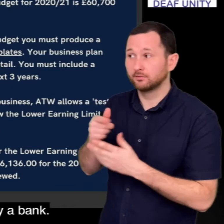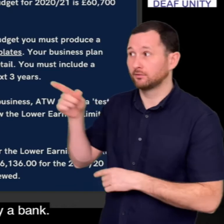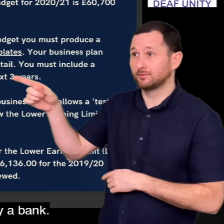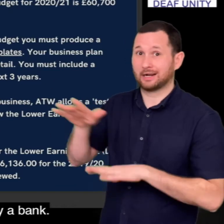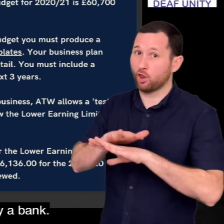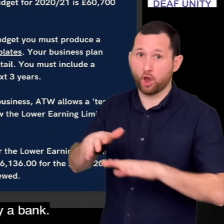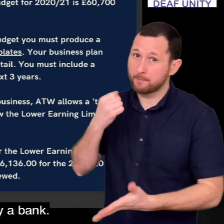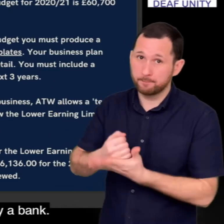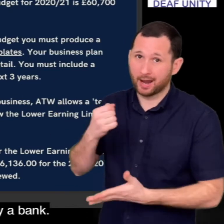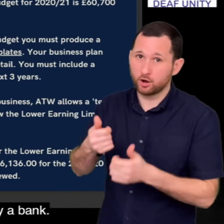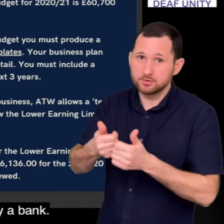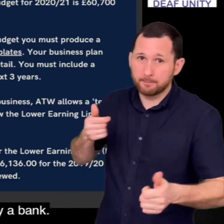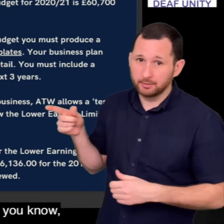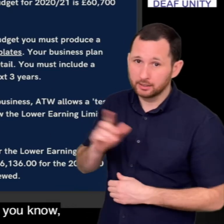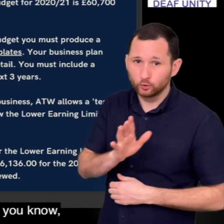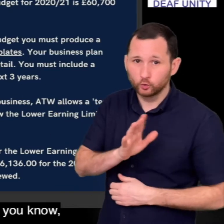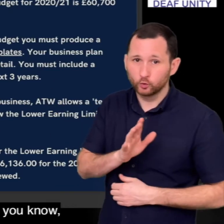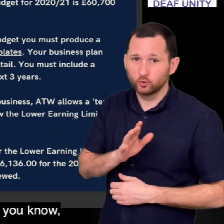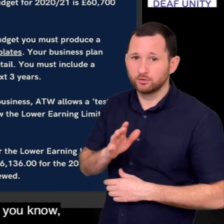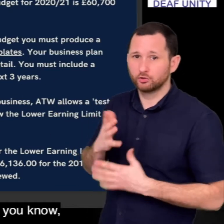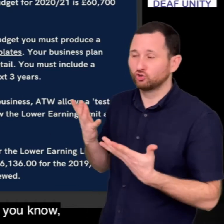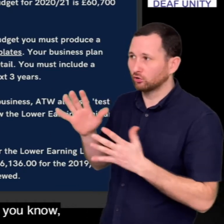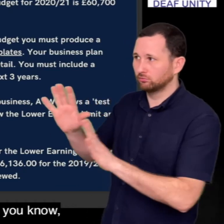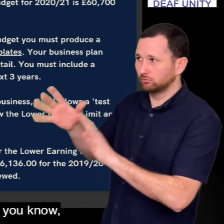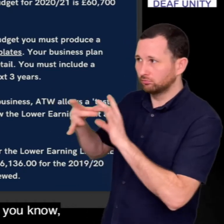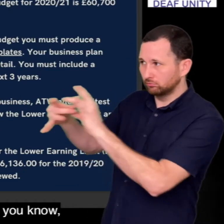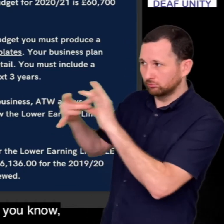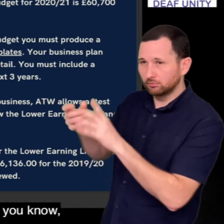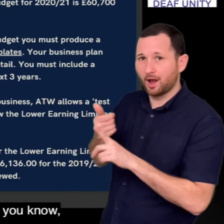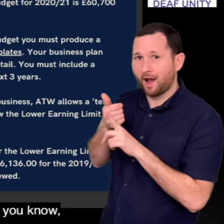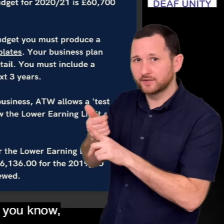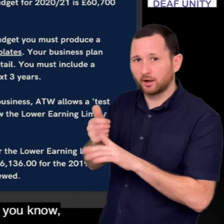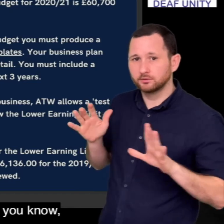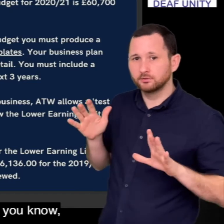not necessarily a bank, so keep the information